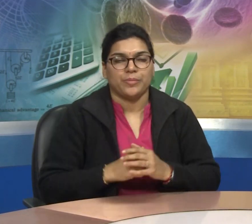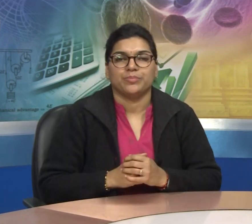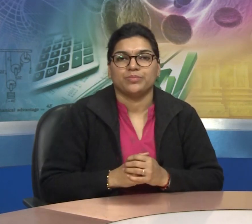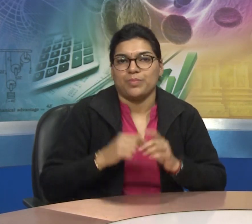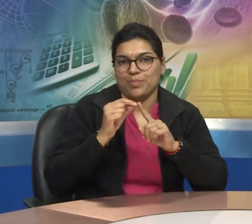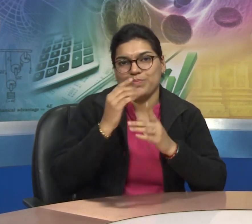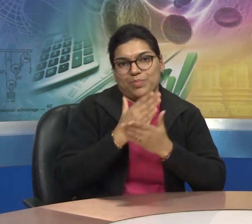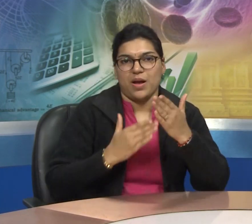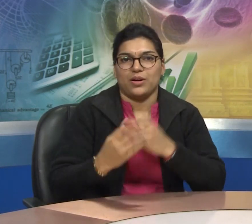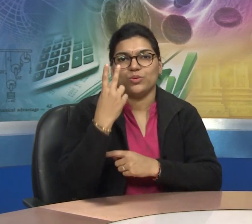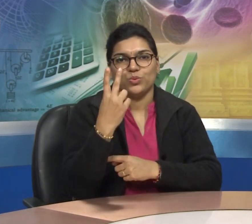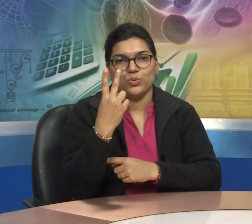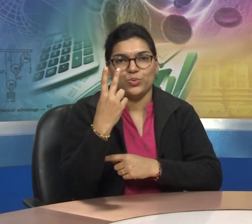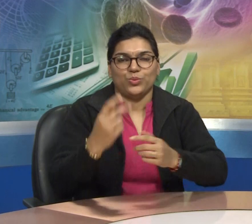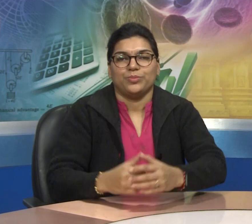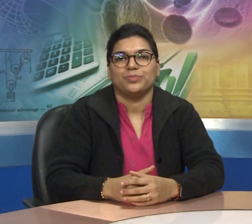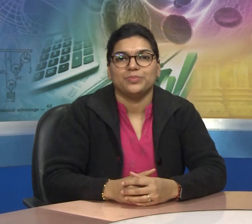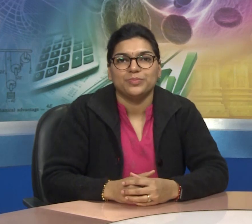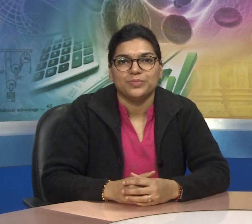This video is part 2.